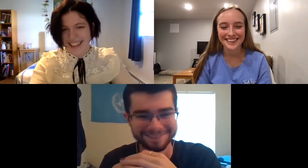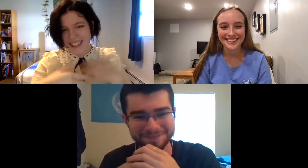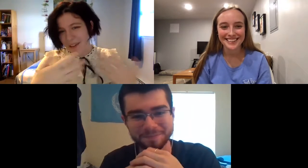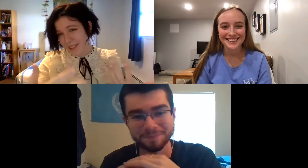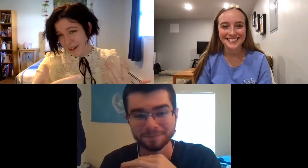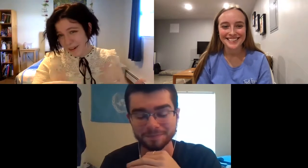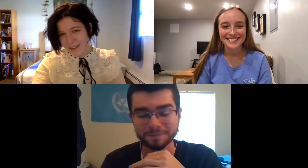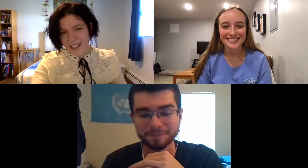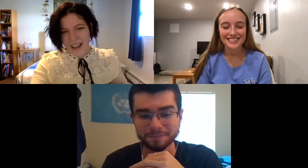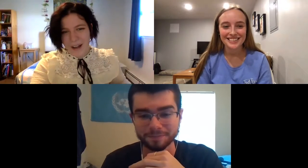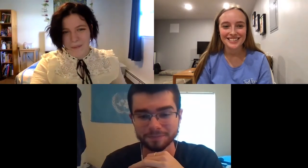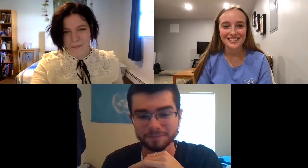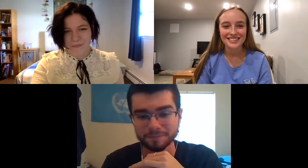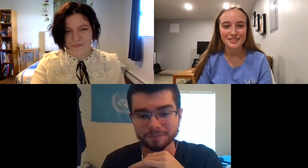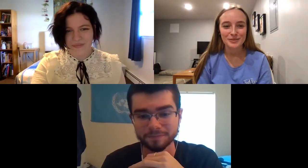And then that was all.